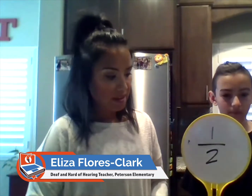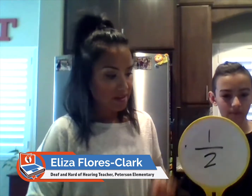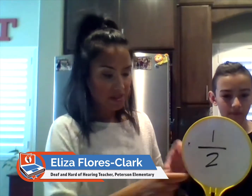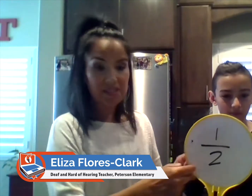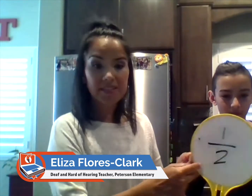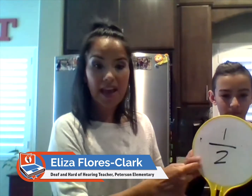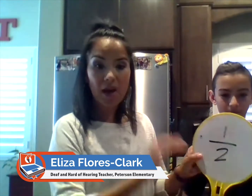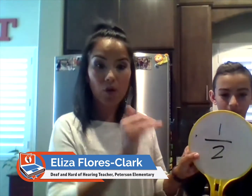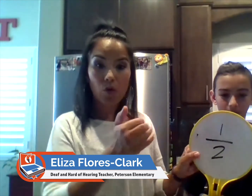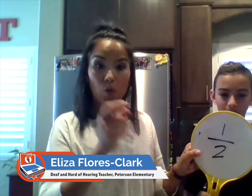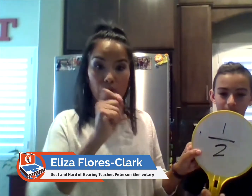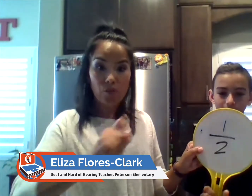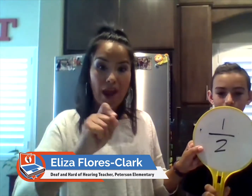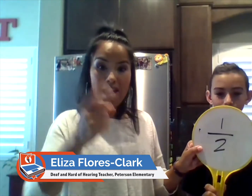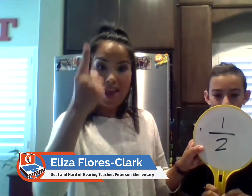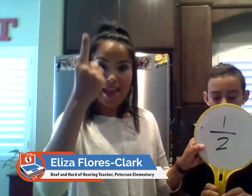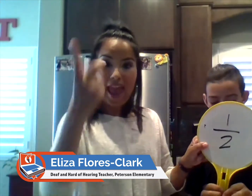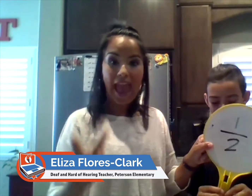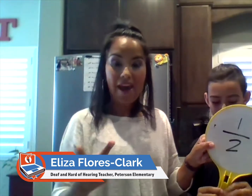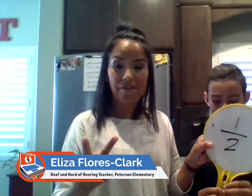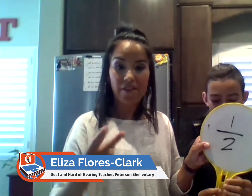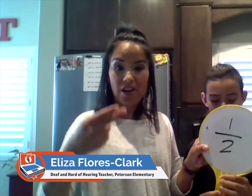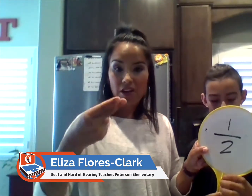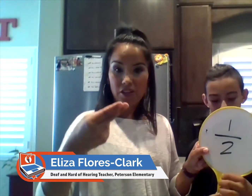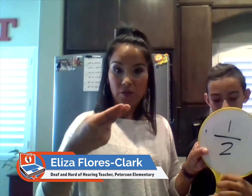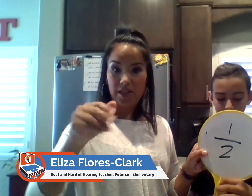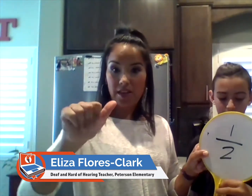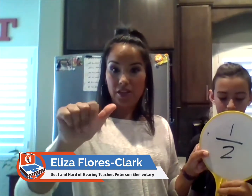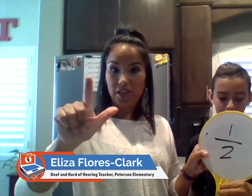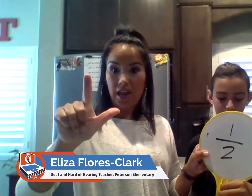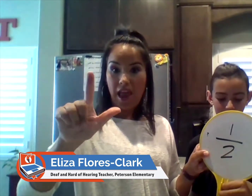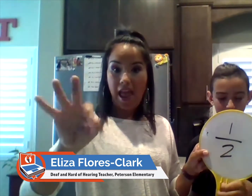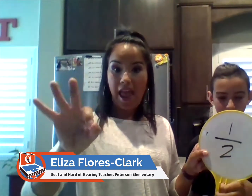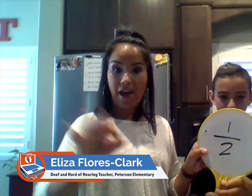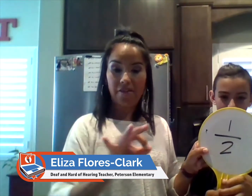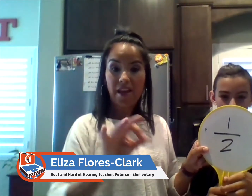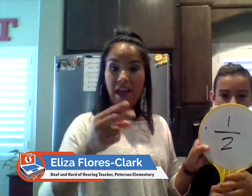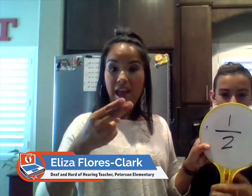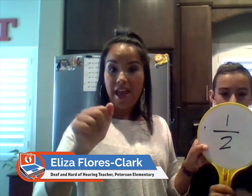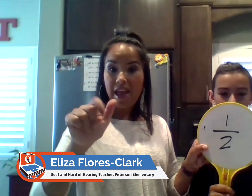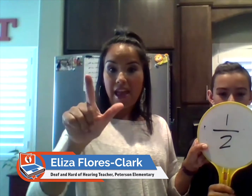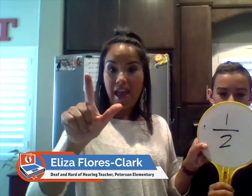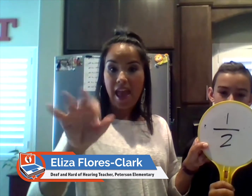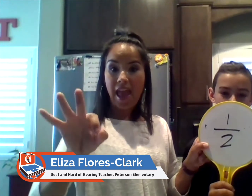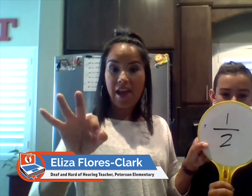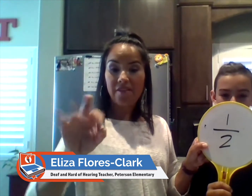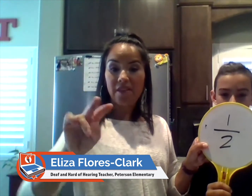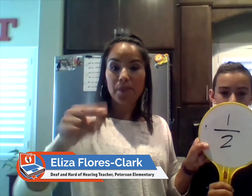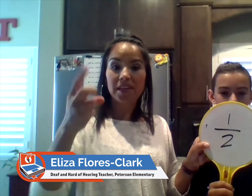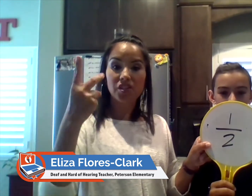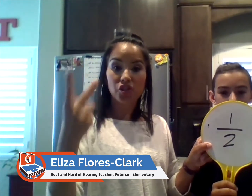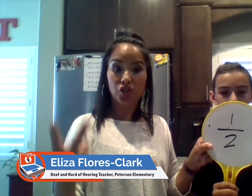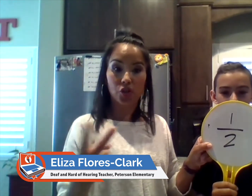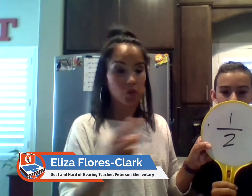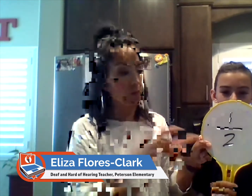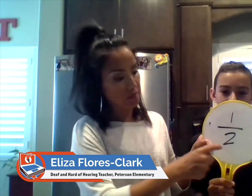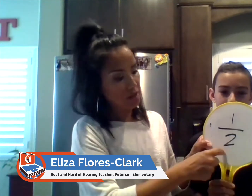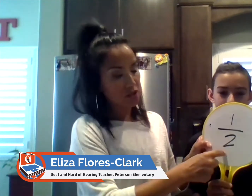This is how we write a half. So it's half. A half means 2. So that's